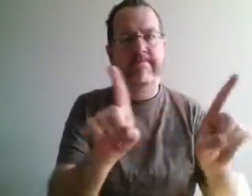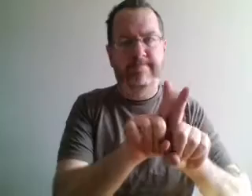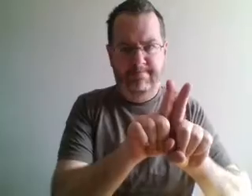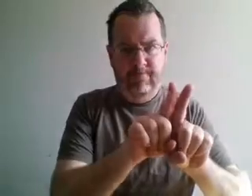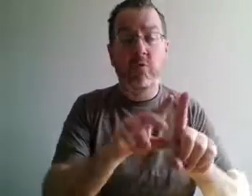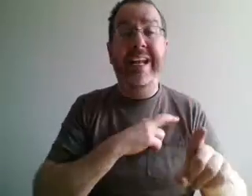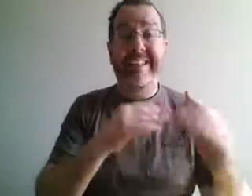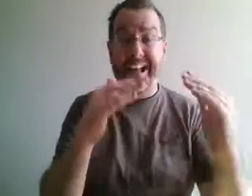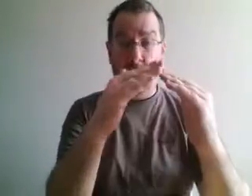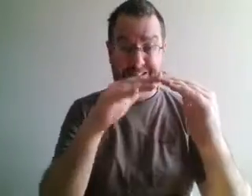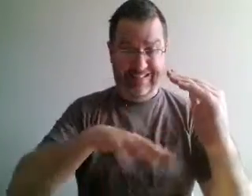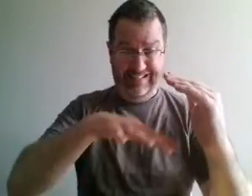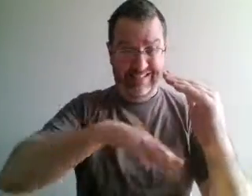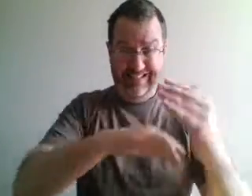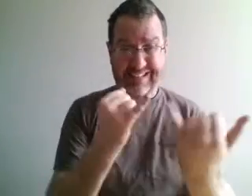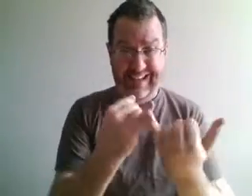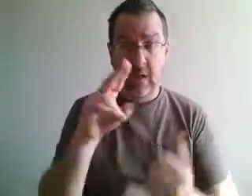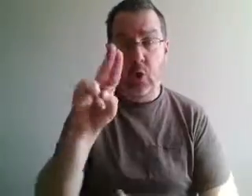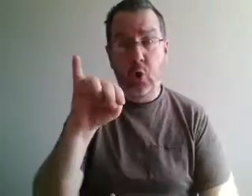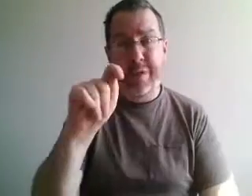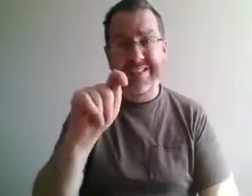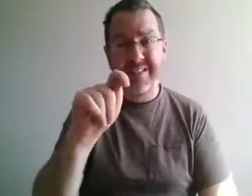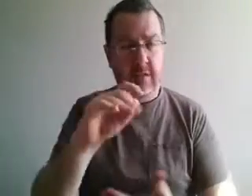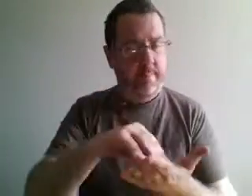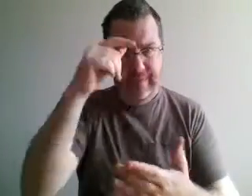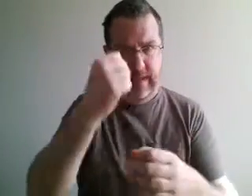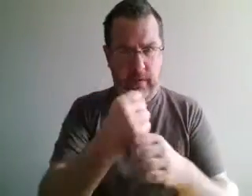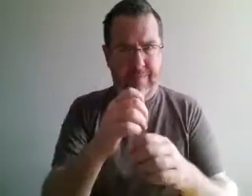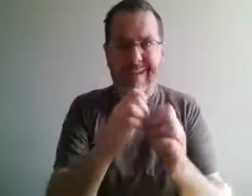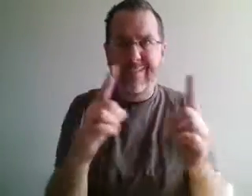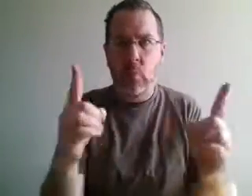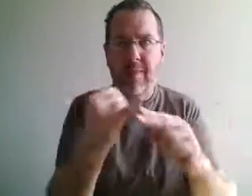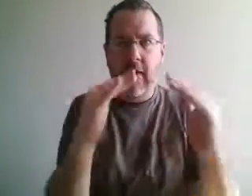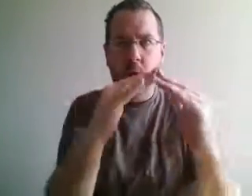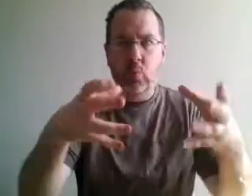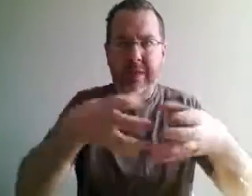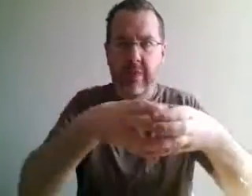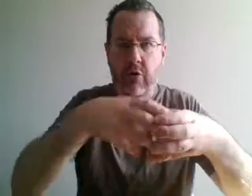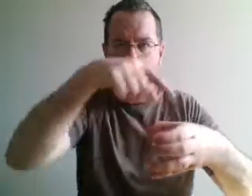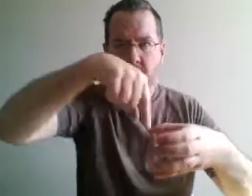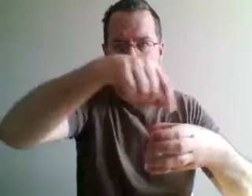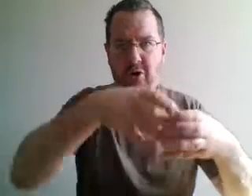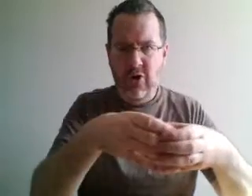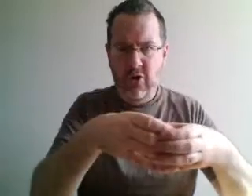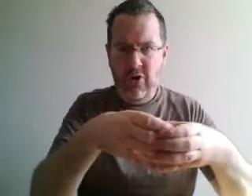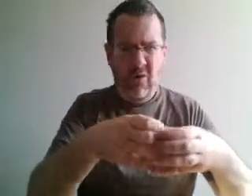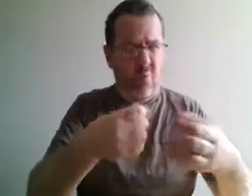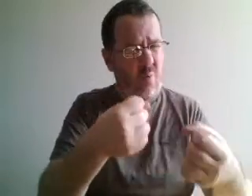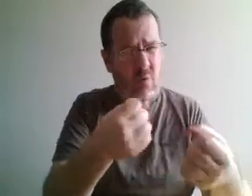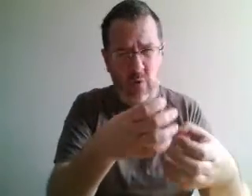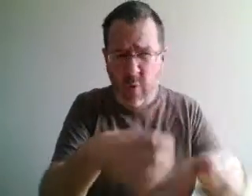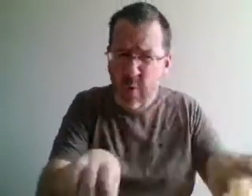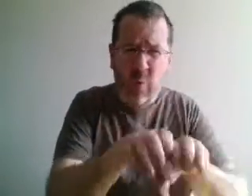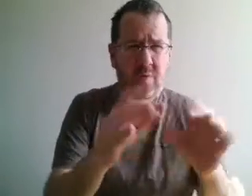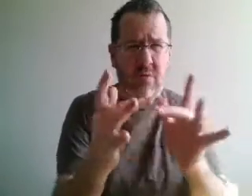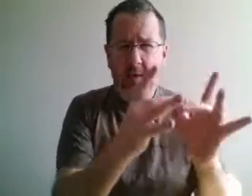itself, and they're already in such close contact with each other. As long as they practice very good hand hygiene and